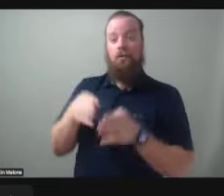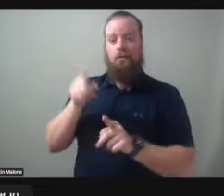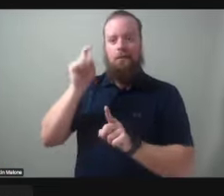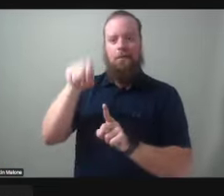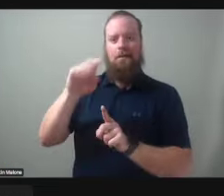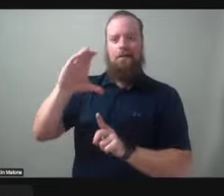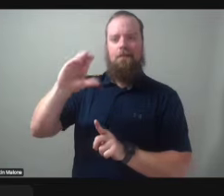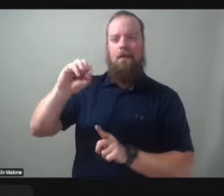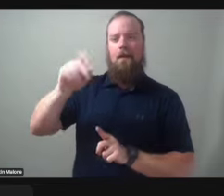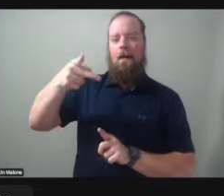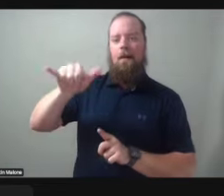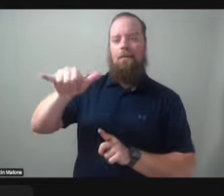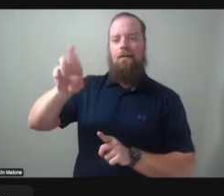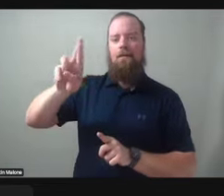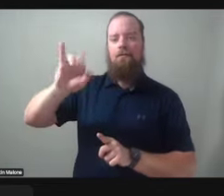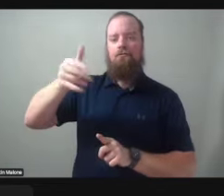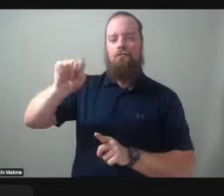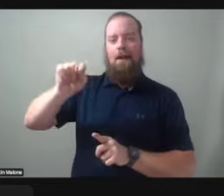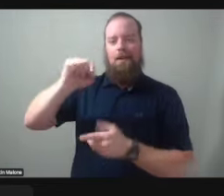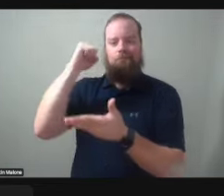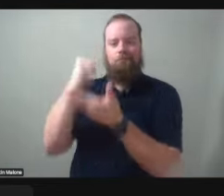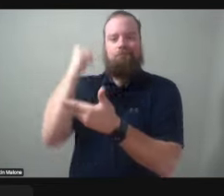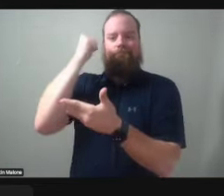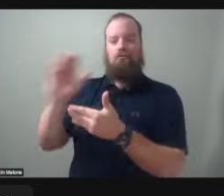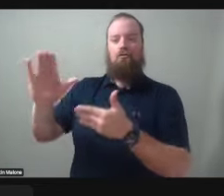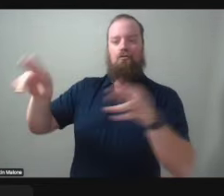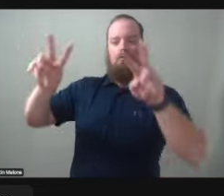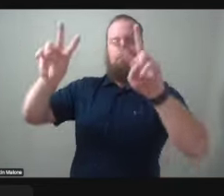person who deserves this.